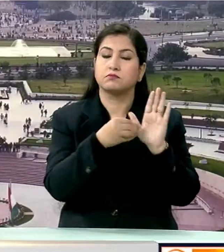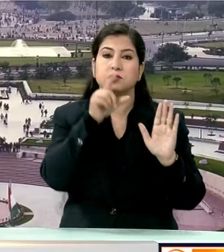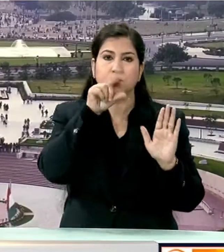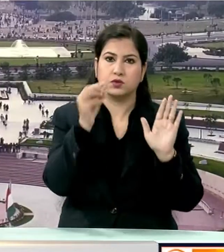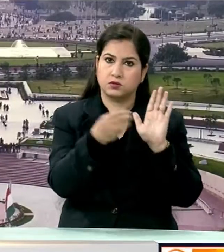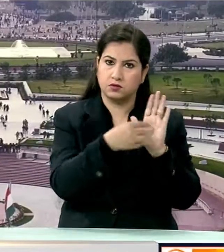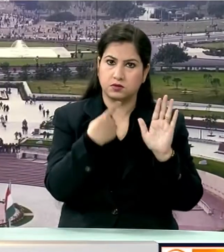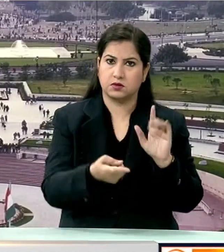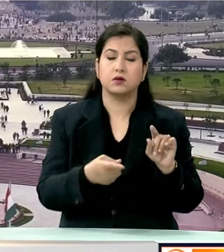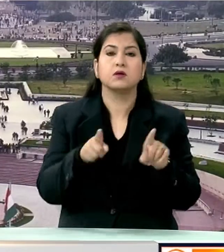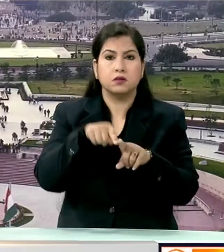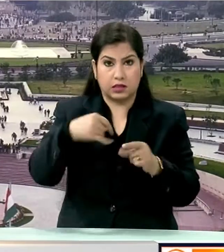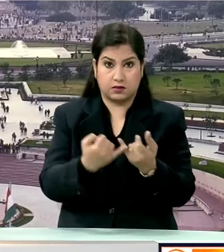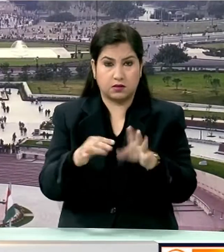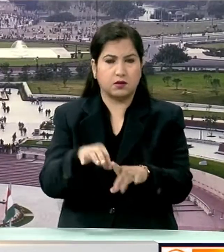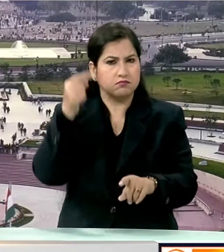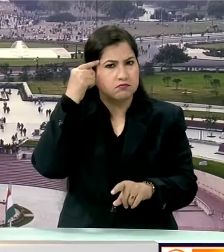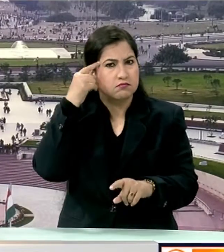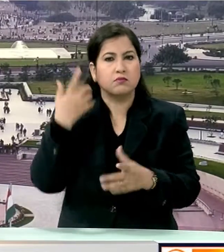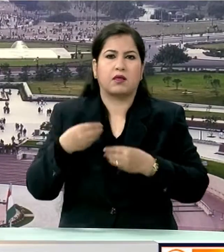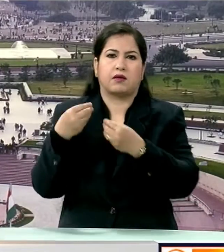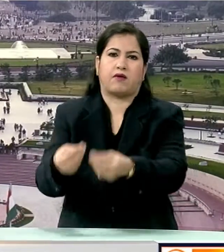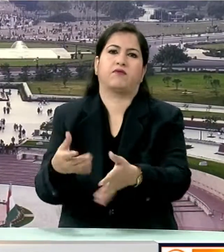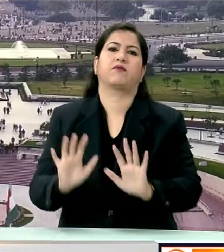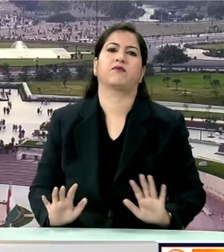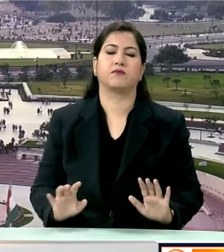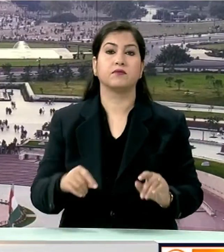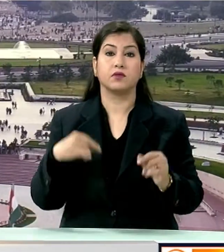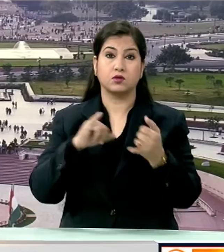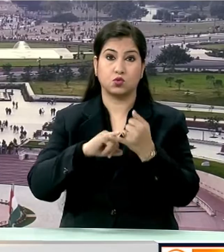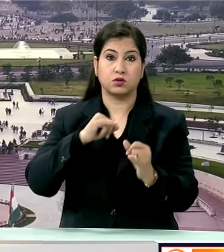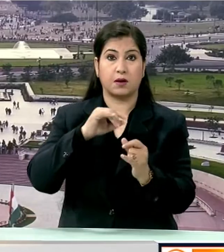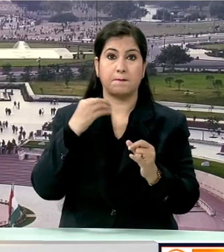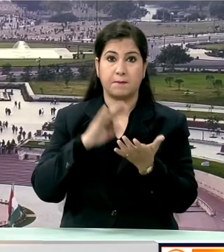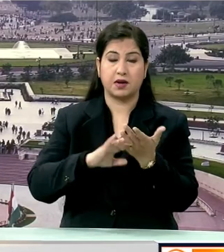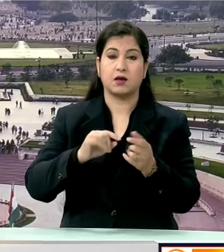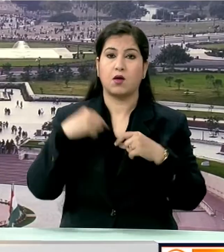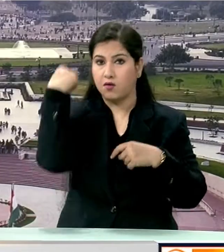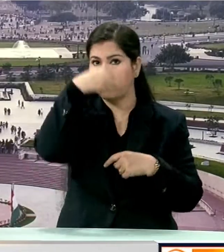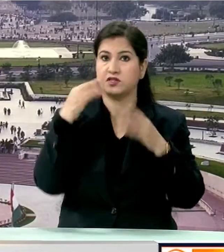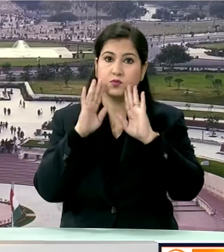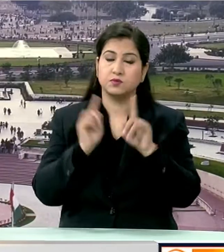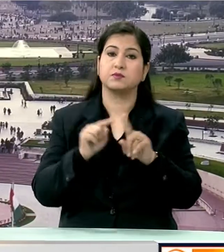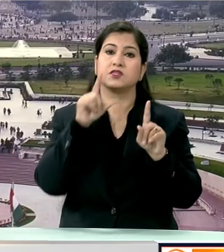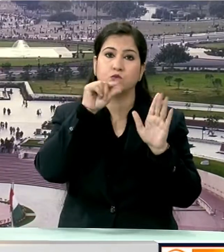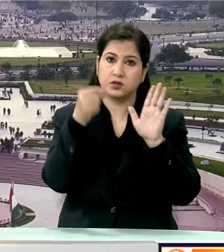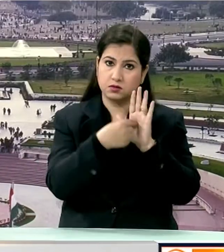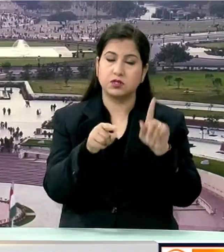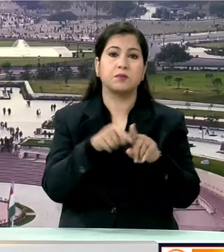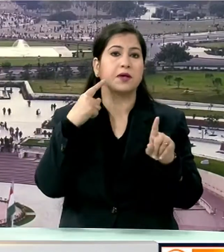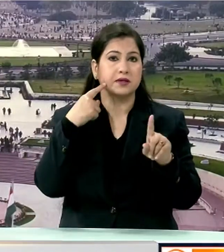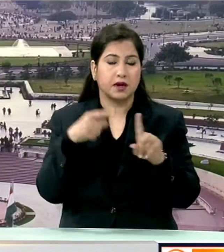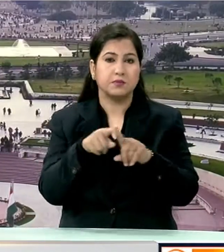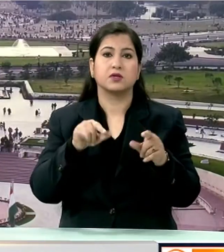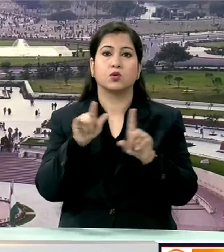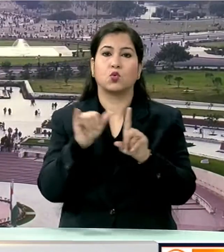tweet, he said, "This Sunday, thinking of giving up my social media accounts on Facebook, Twitter, Instagram and YouTube. We'll keep